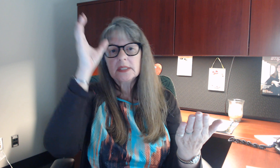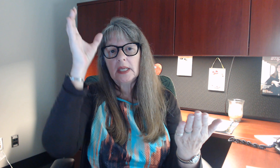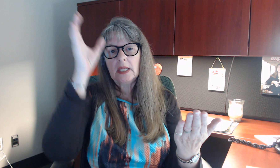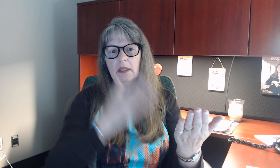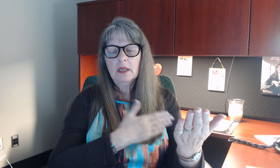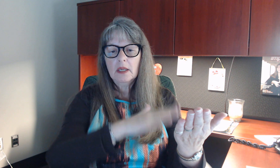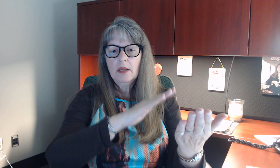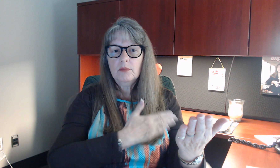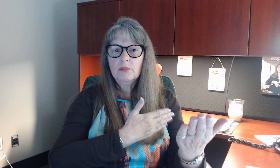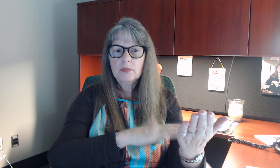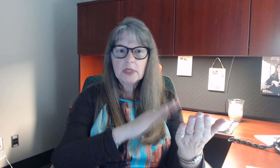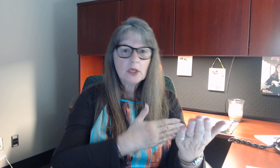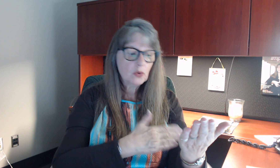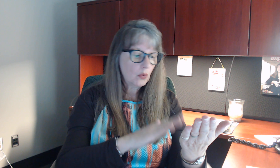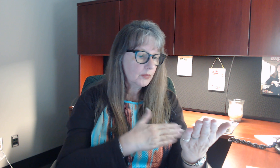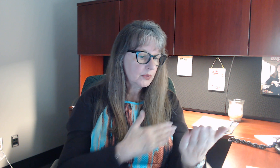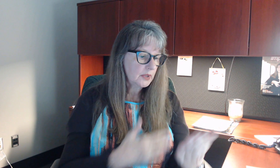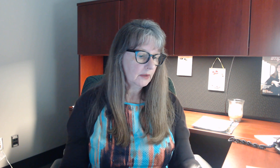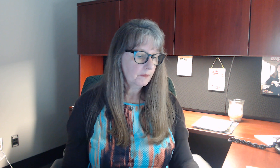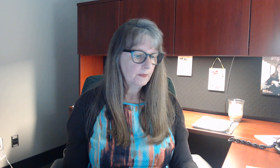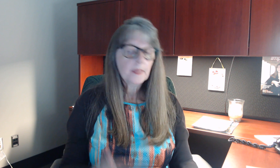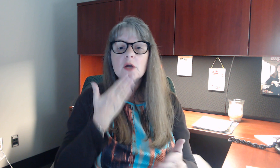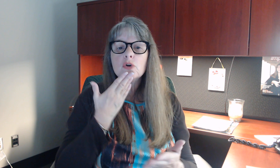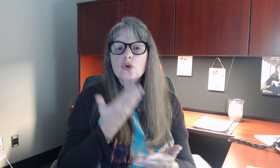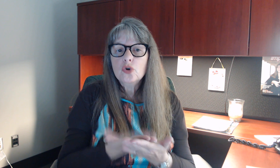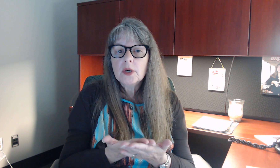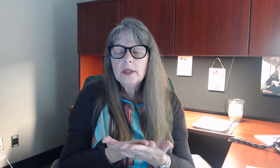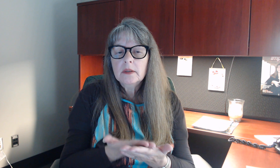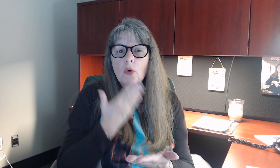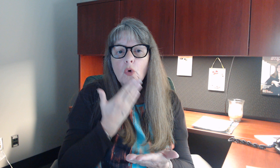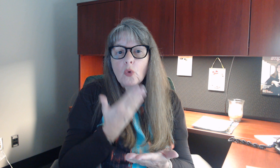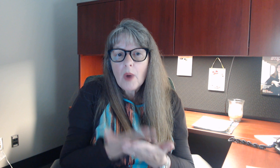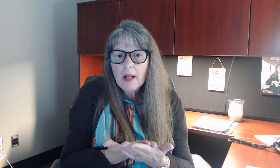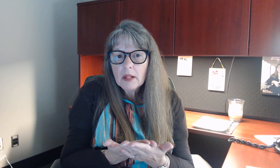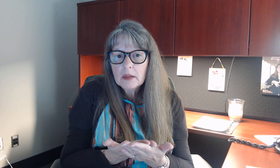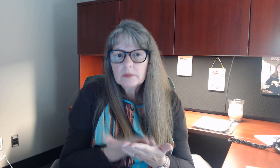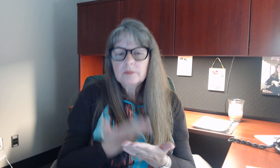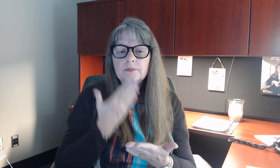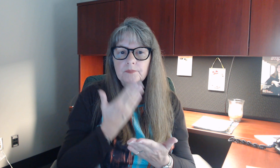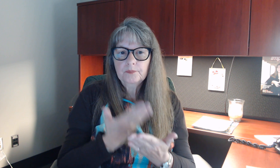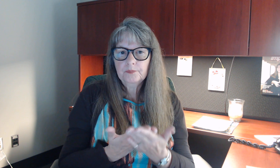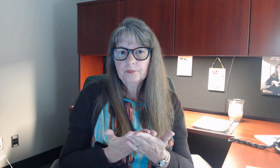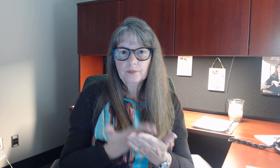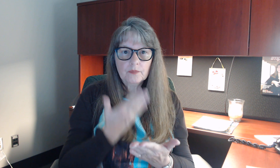sing or music. Good or well.